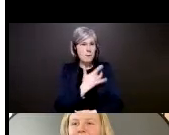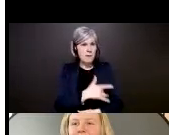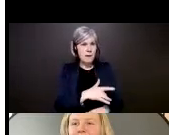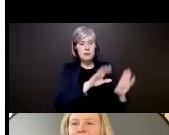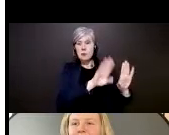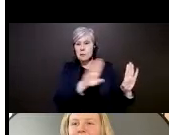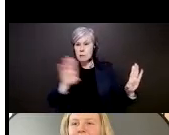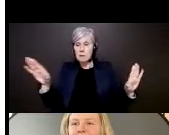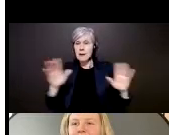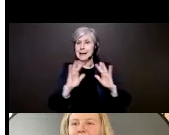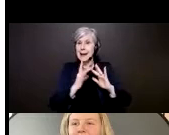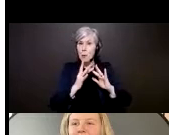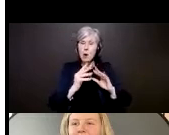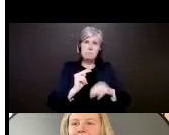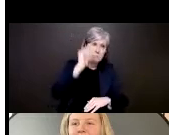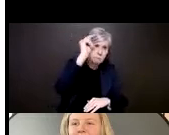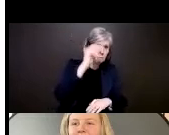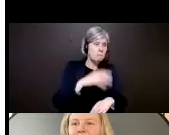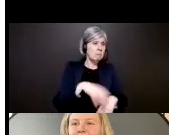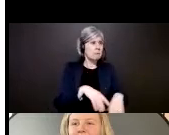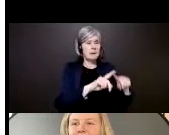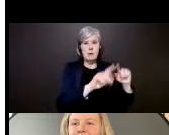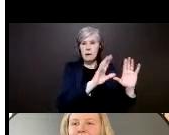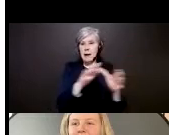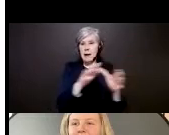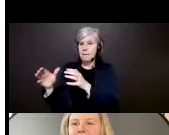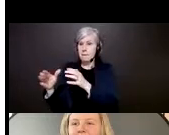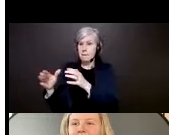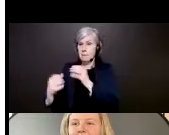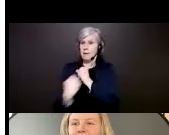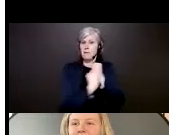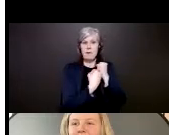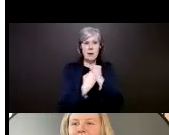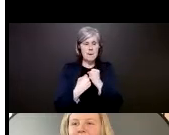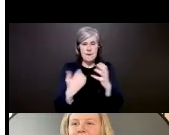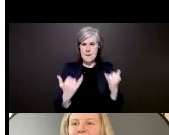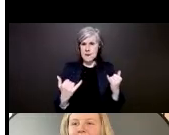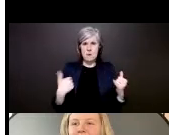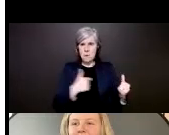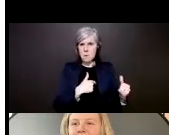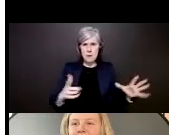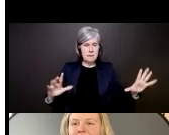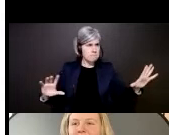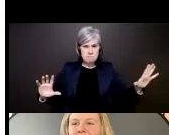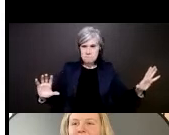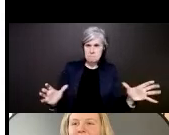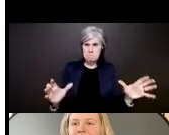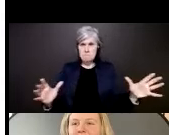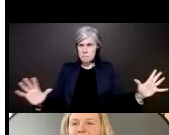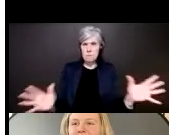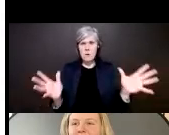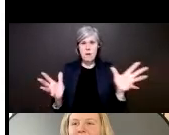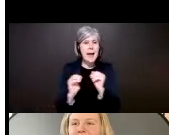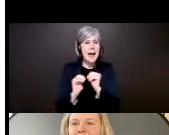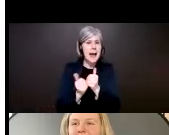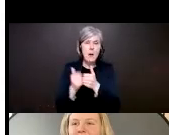to organize and mobilize people to say, what is it that we can do together to engage government